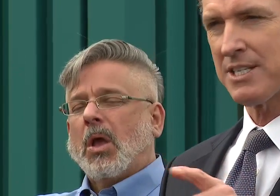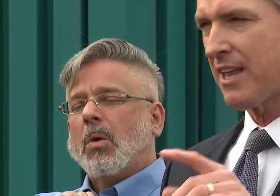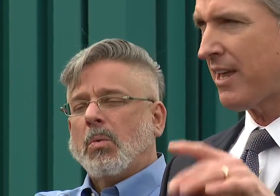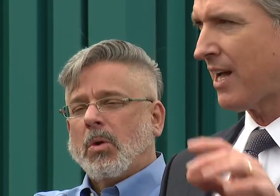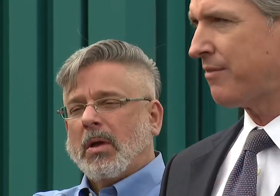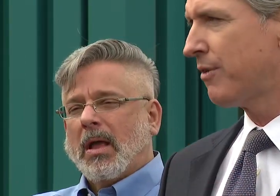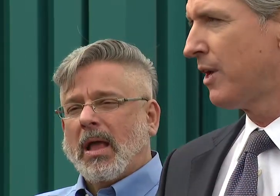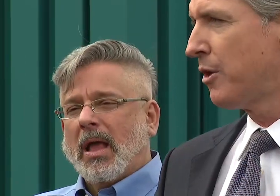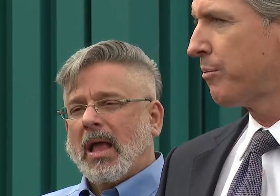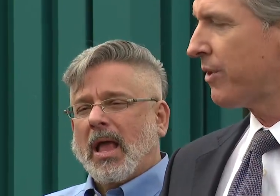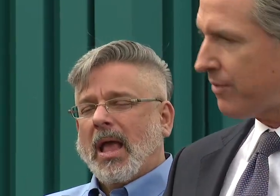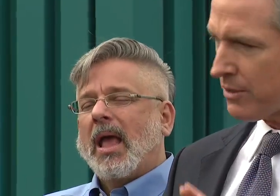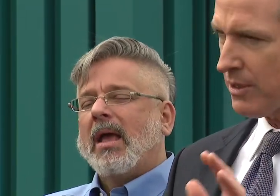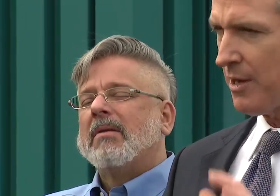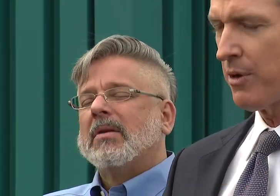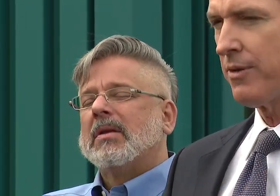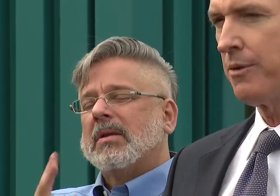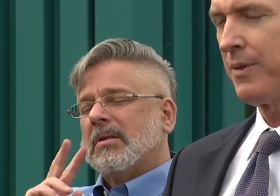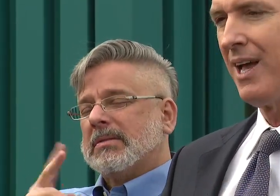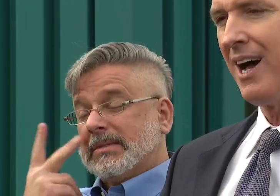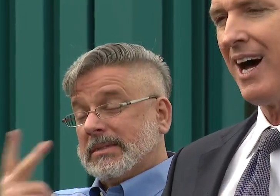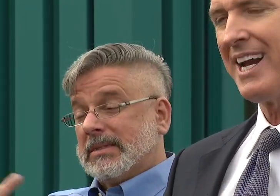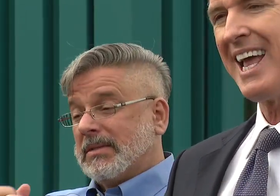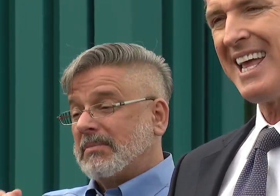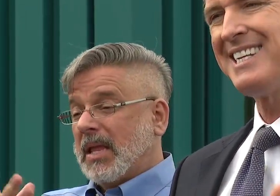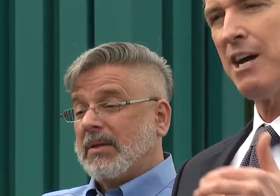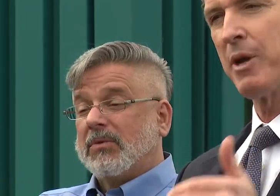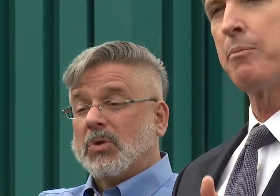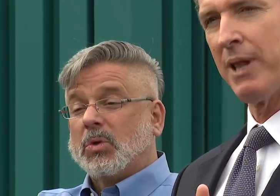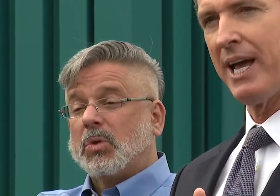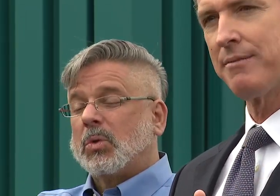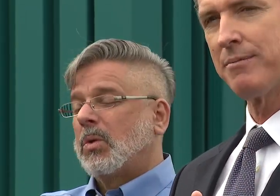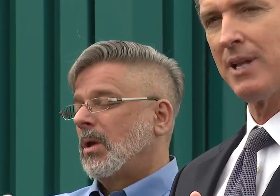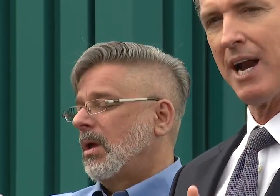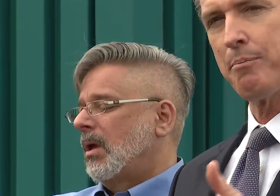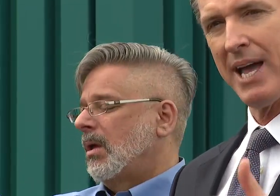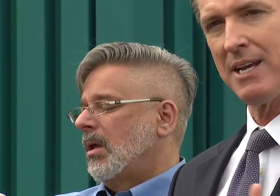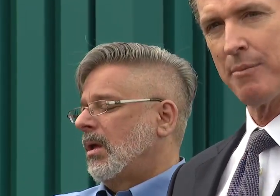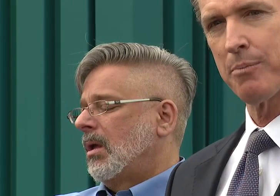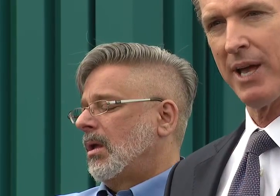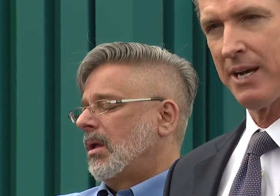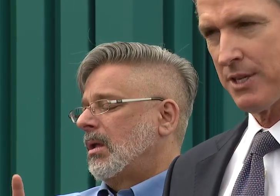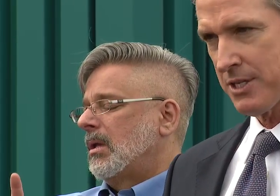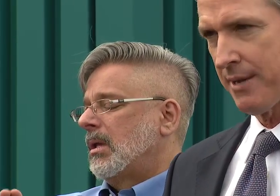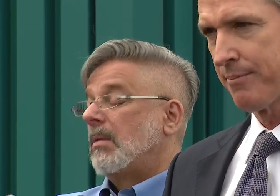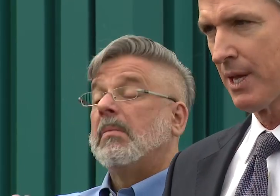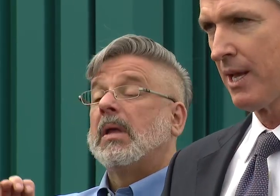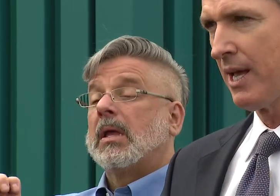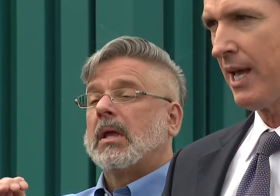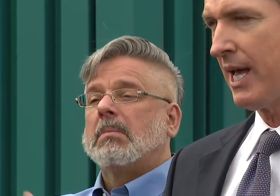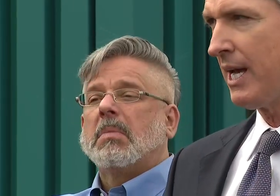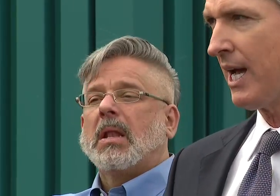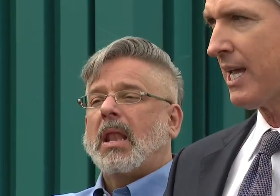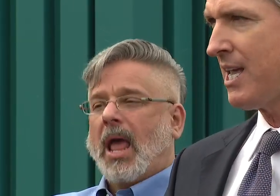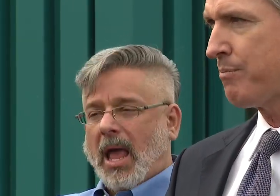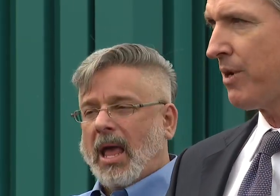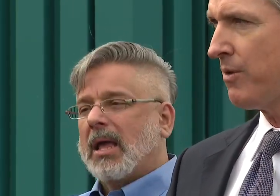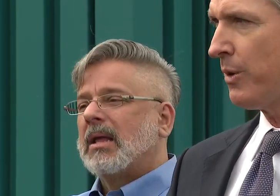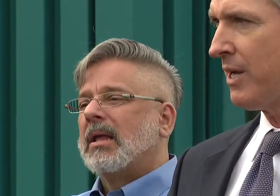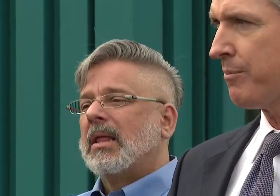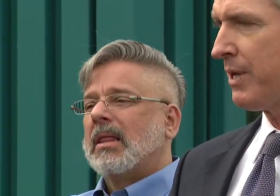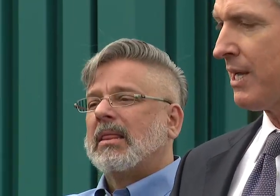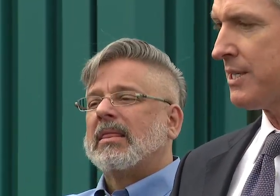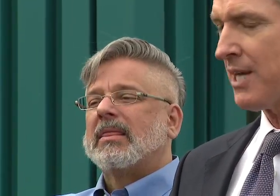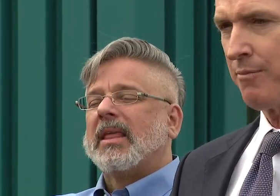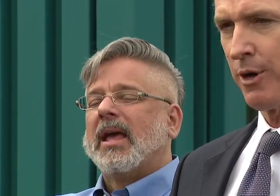actively, as I think I've previewed to a number of you, on an endemic plan, not a pandemic plan in this state. And I keep